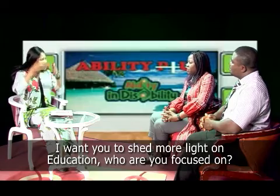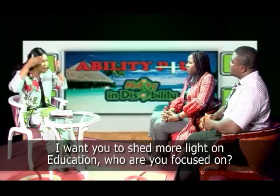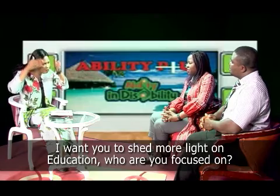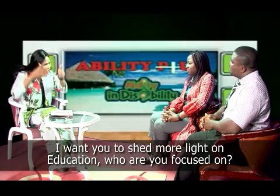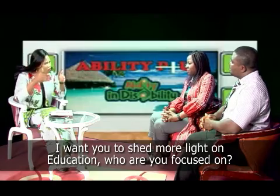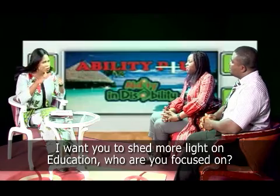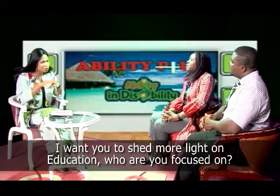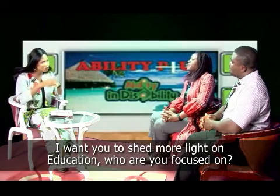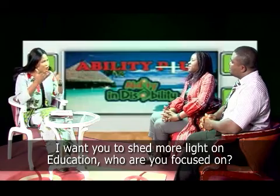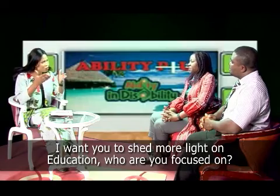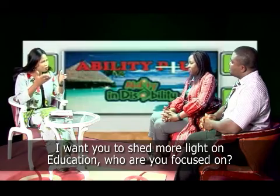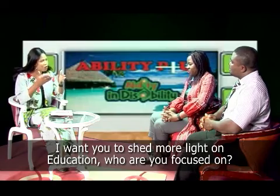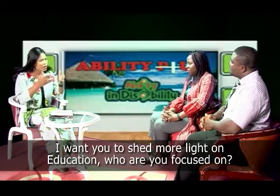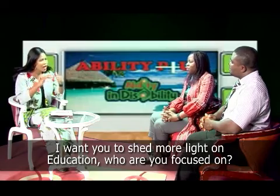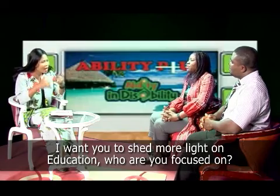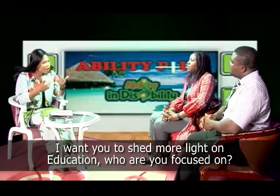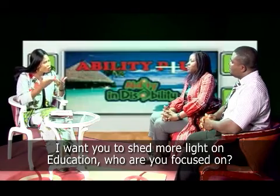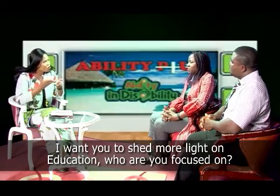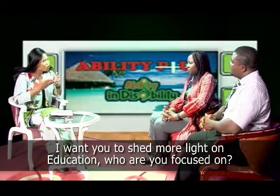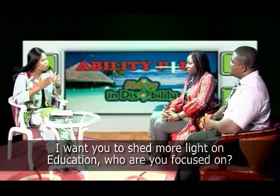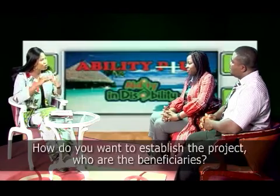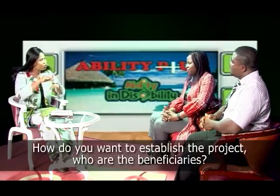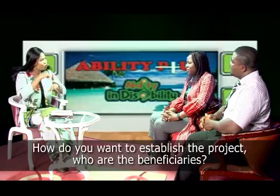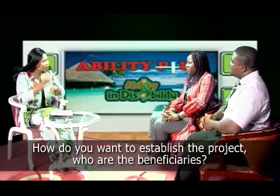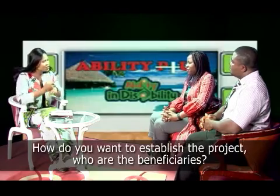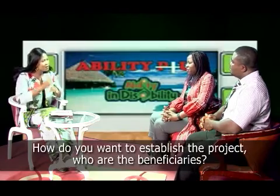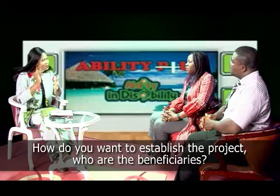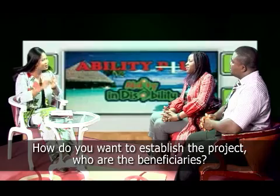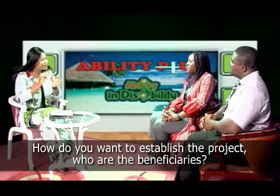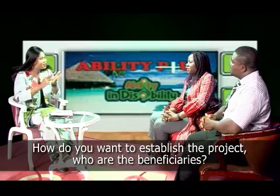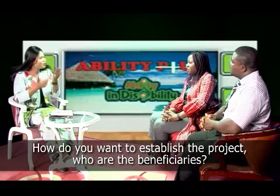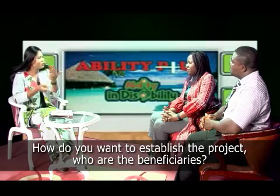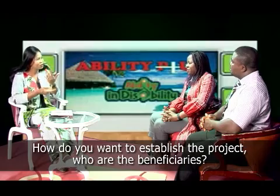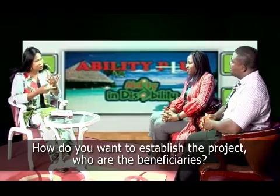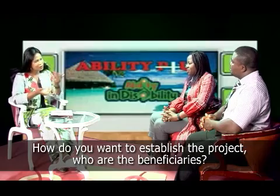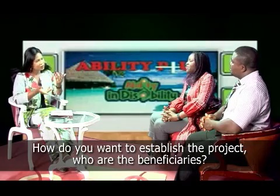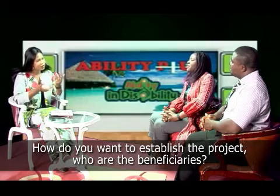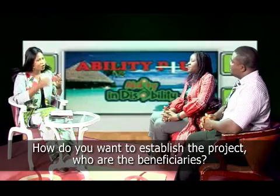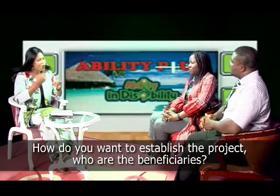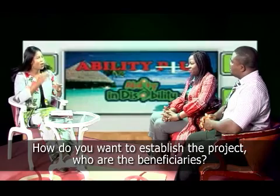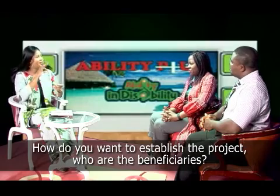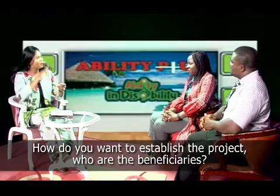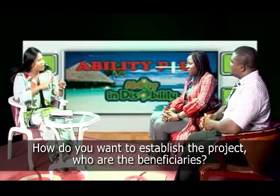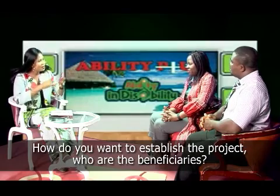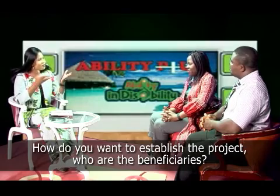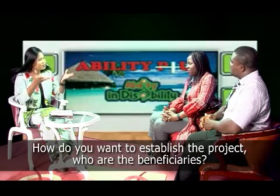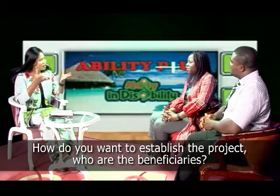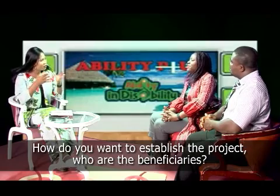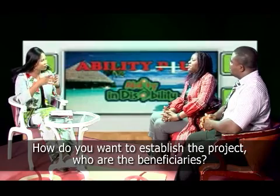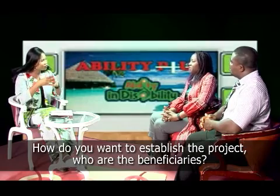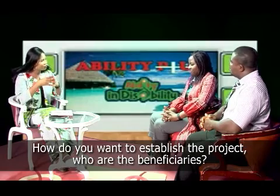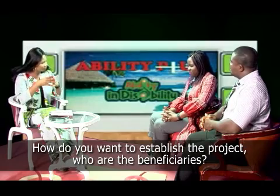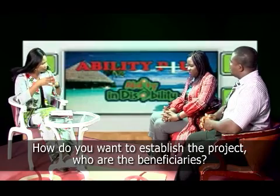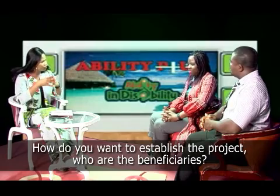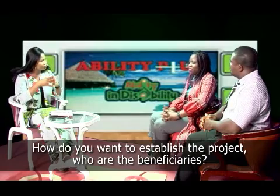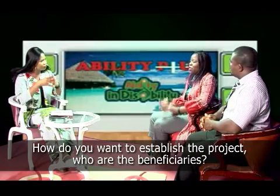you specifically focused on? How do you want to establish that project? Who are the beneficiaries?